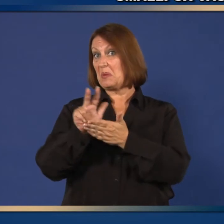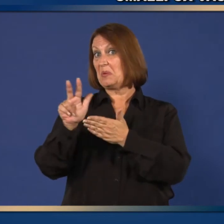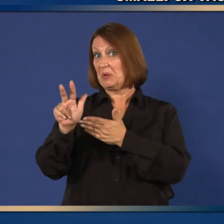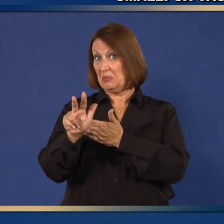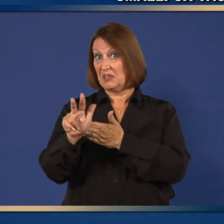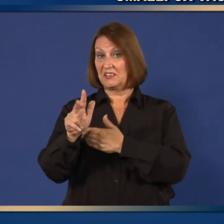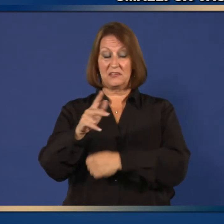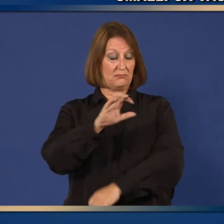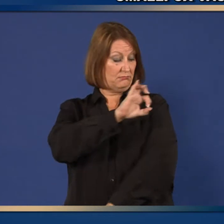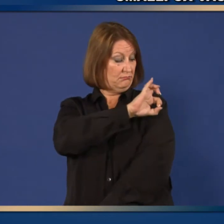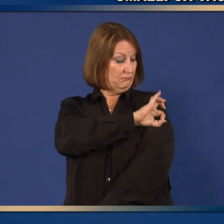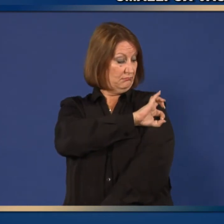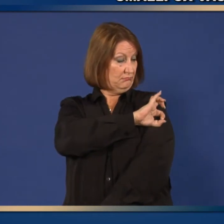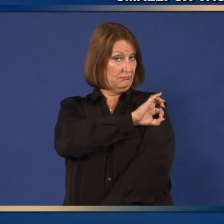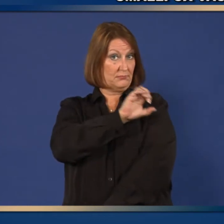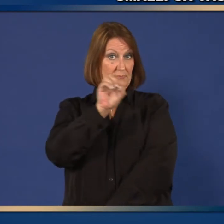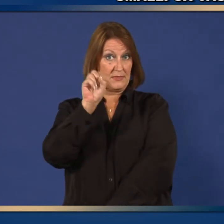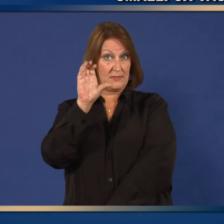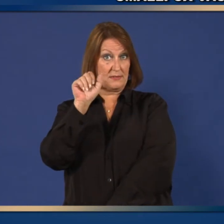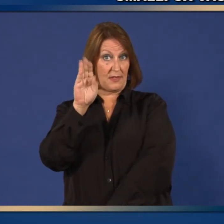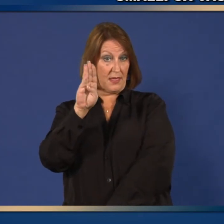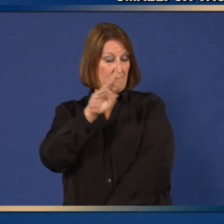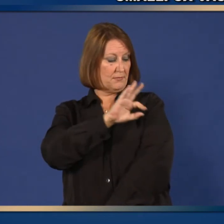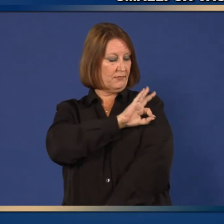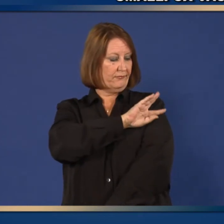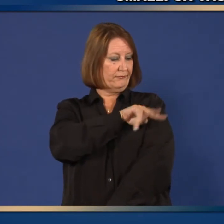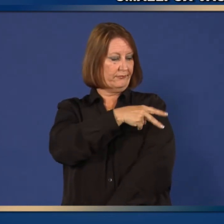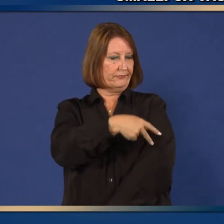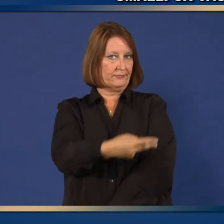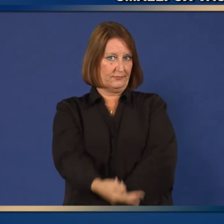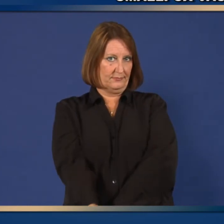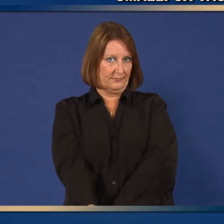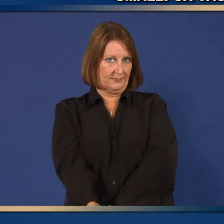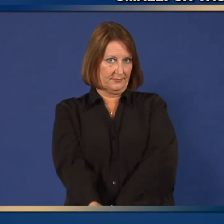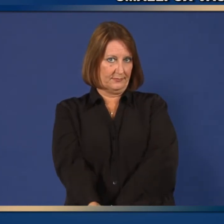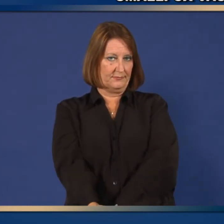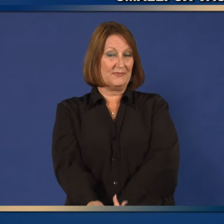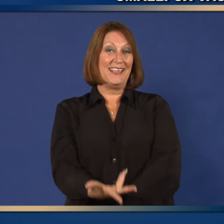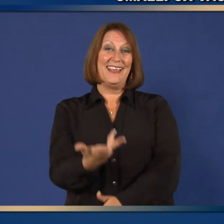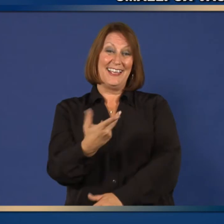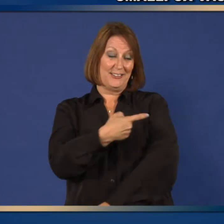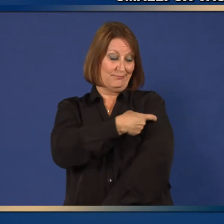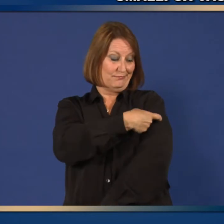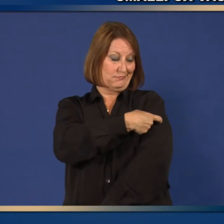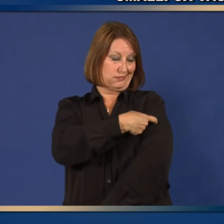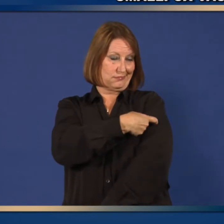The scab will fall off. It will leave a small scar.